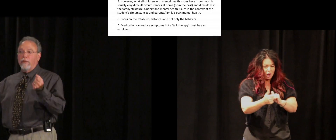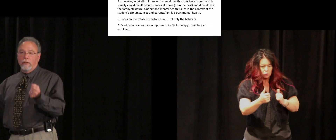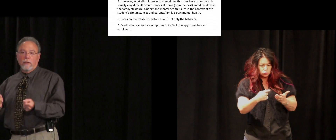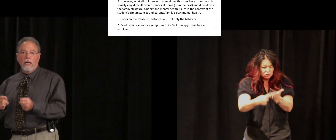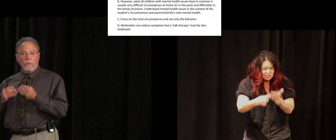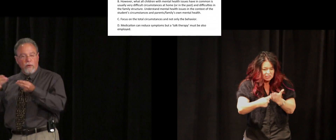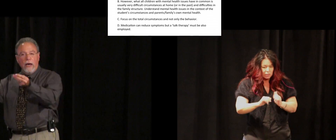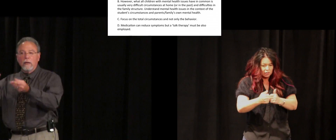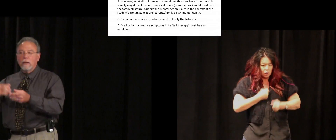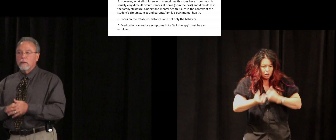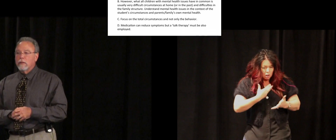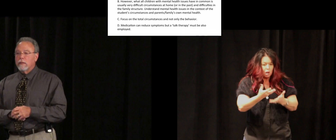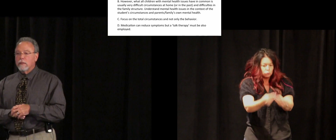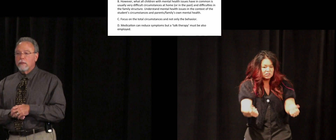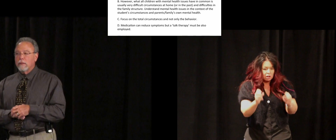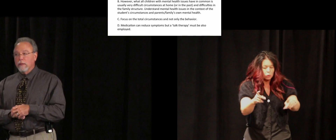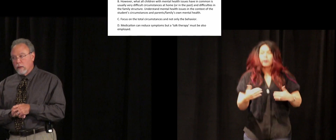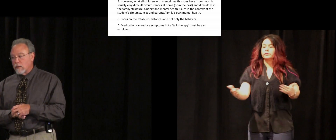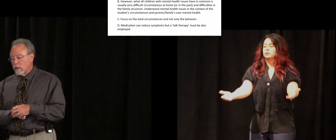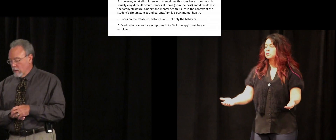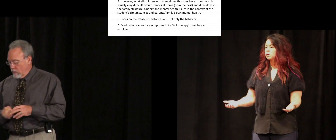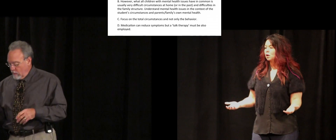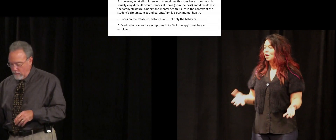So us adults have to be the role models.